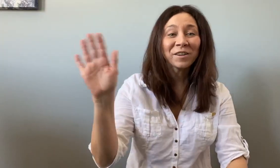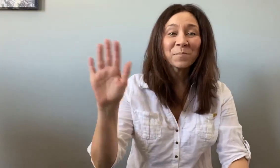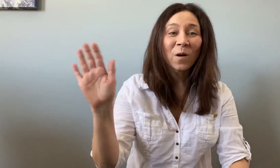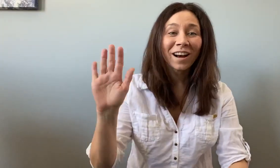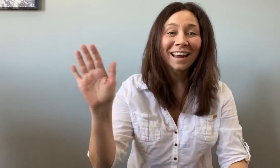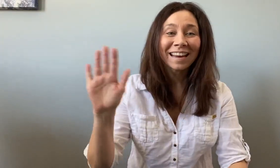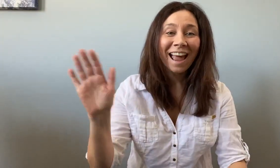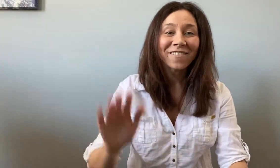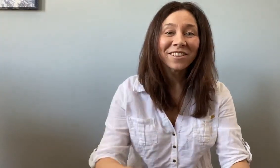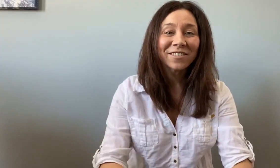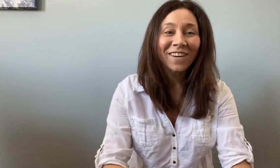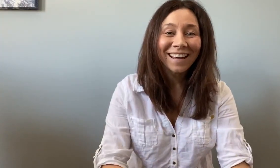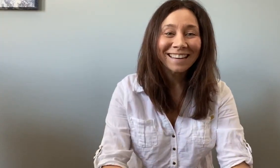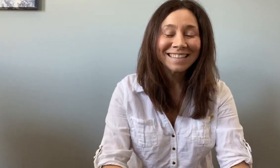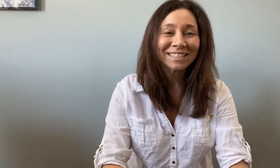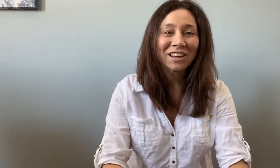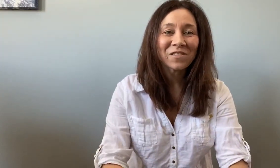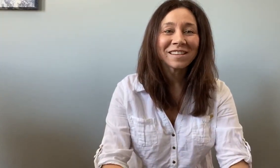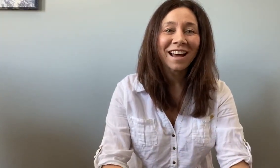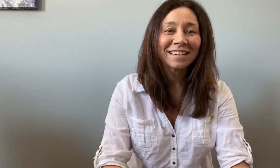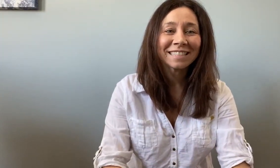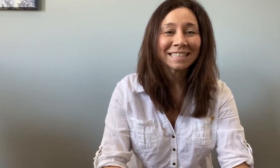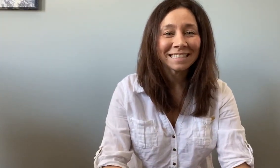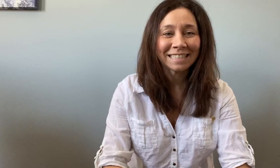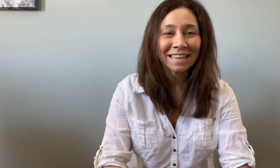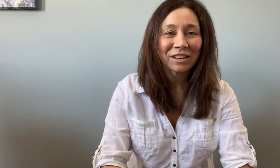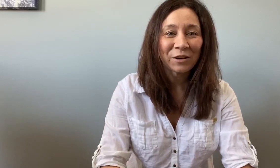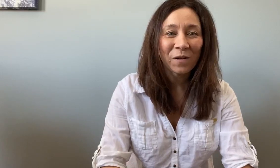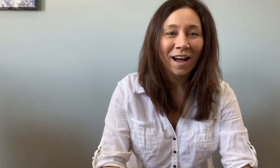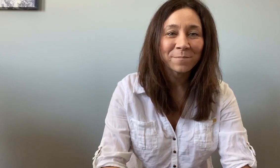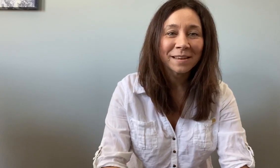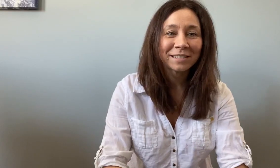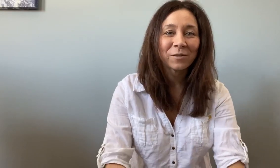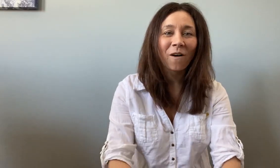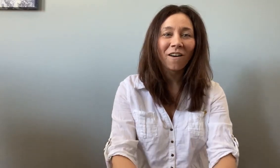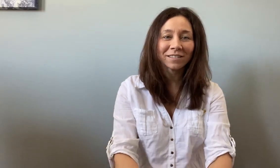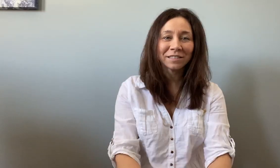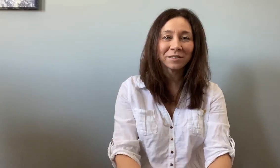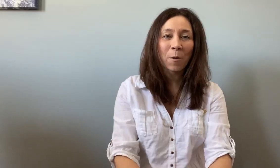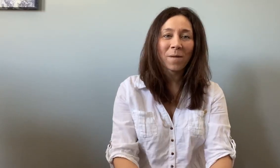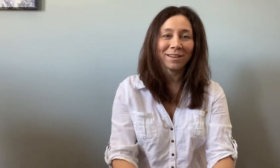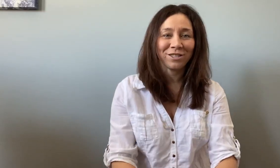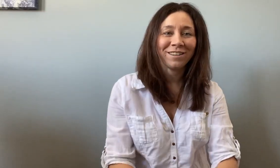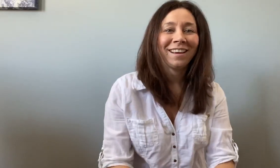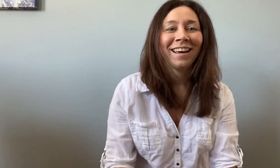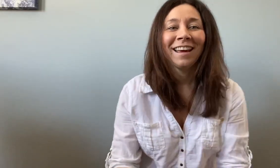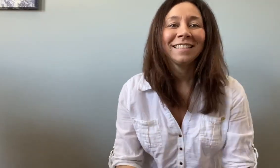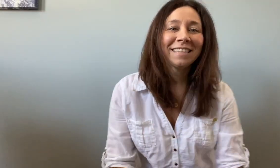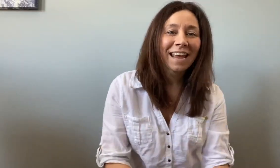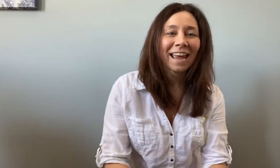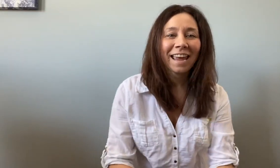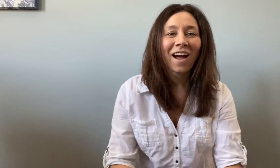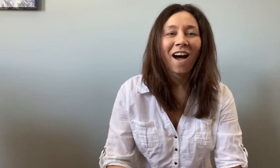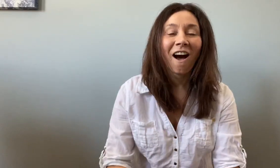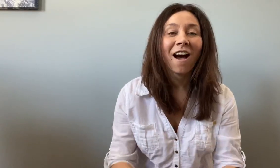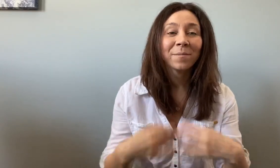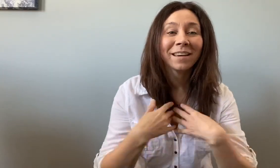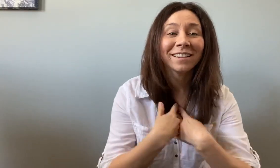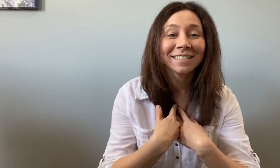Good morning, everyone. It's so nice to see you. I miss you all so much. Today, I'm here to